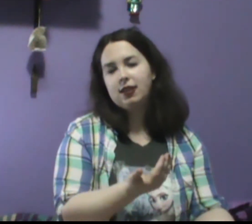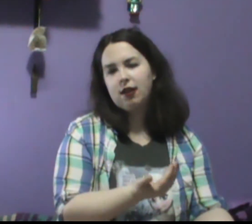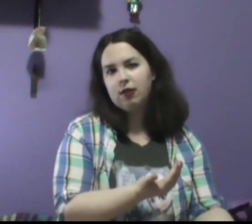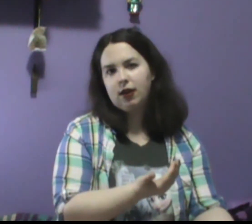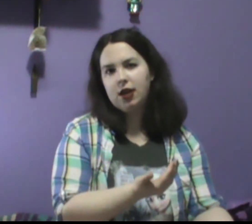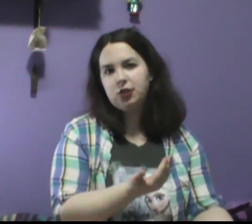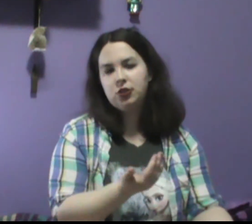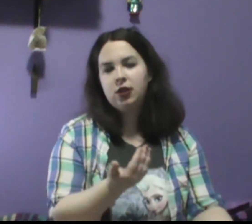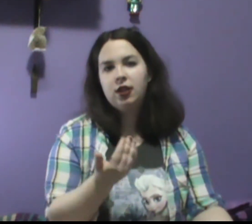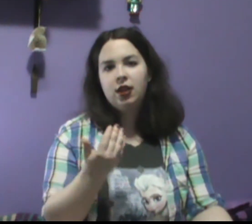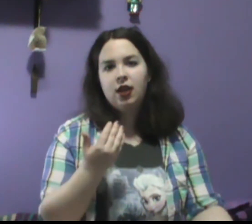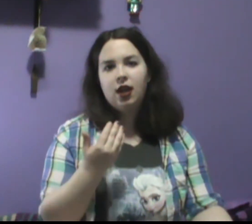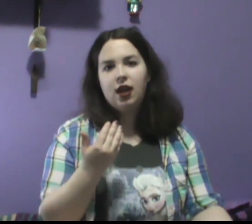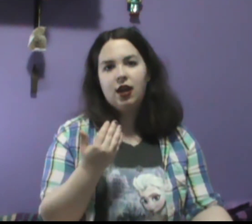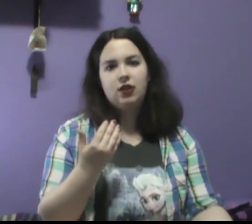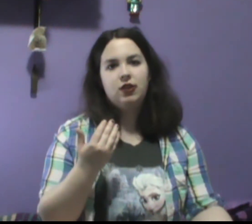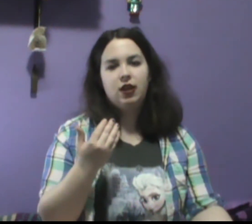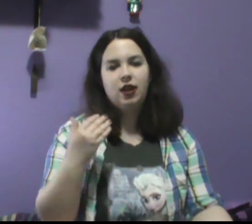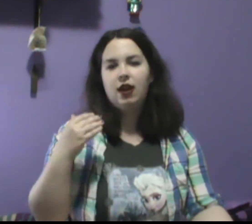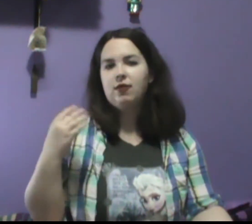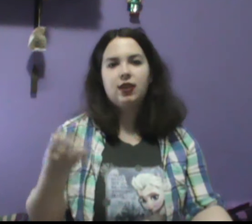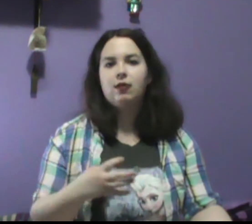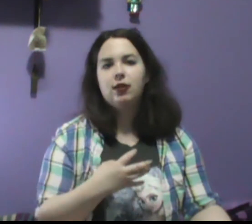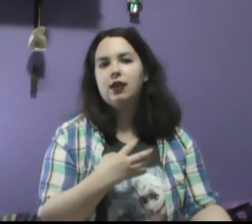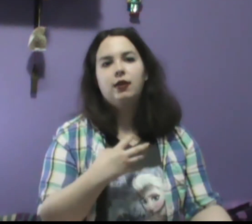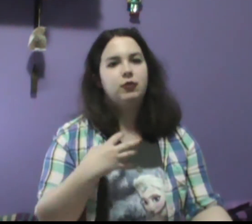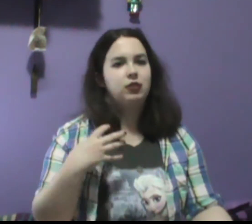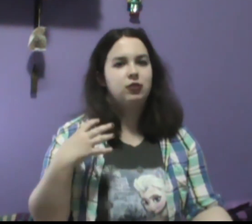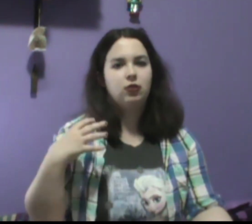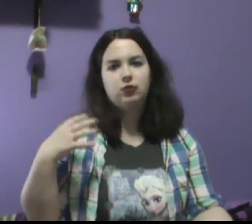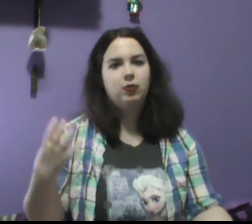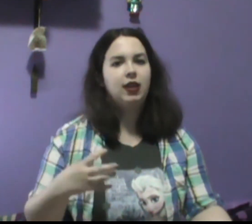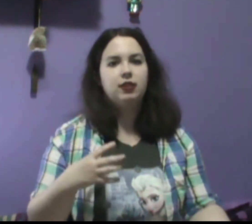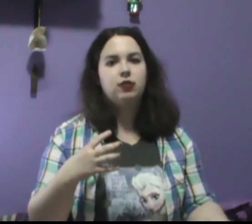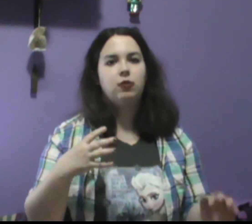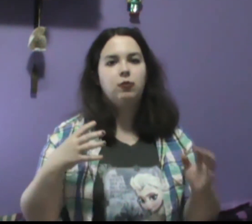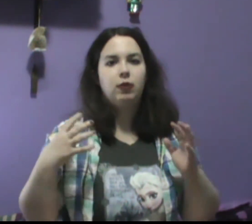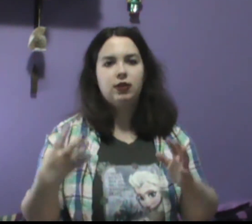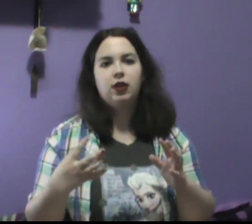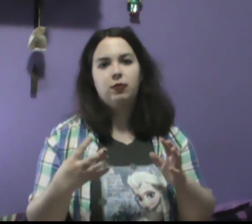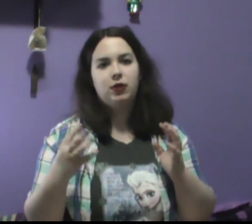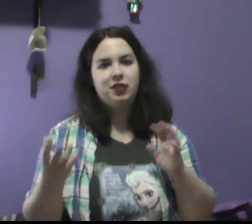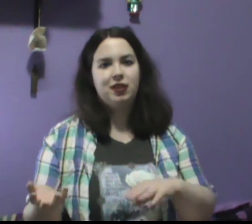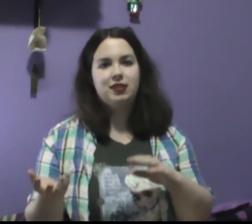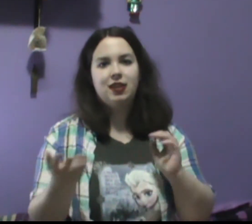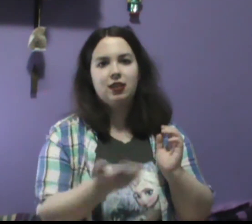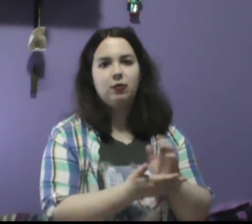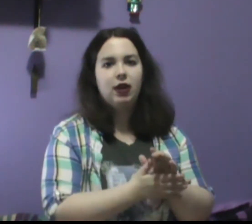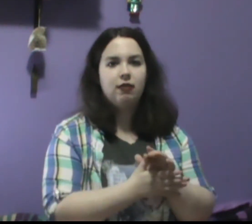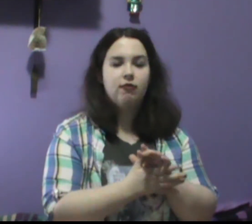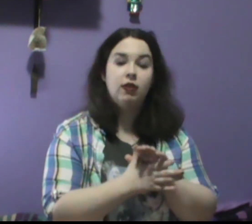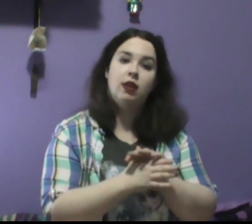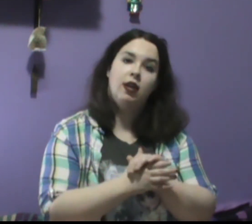car crash, and everything around that was so sweet and so well done with Jesse and the wife,